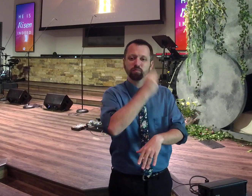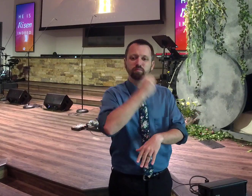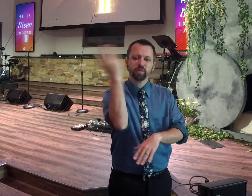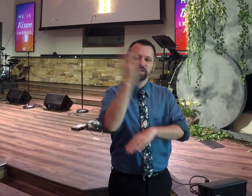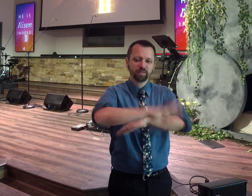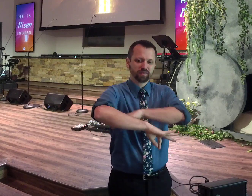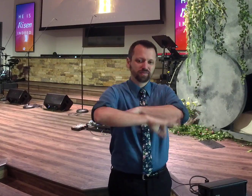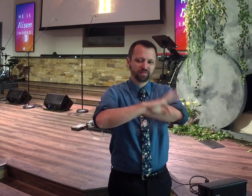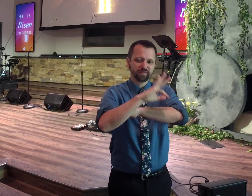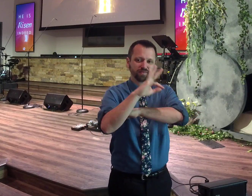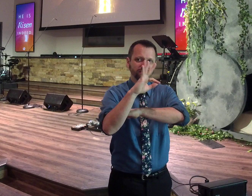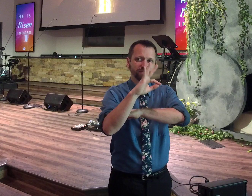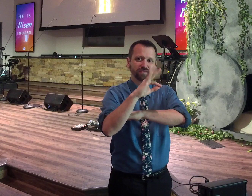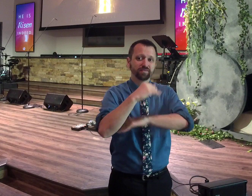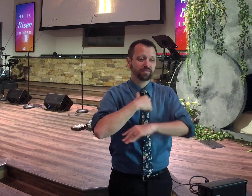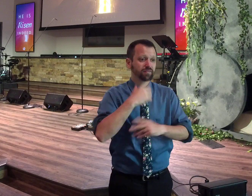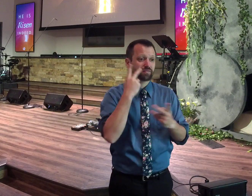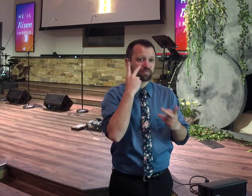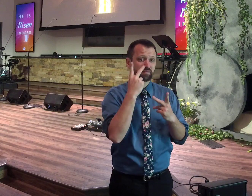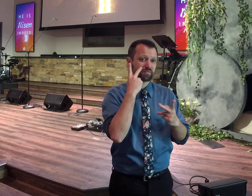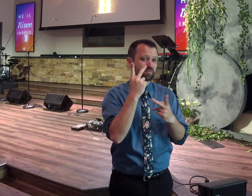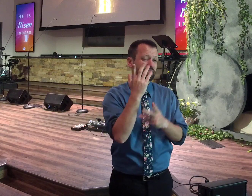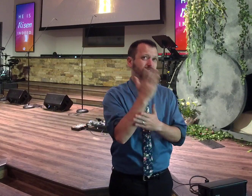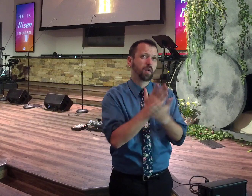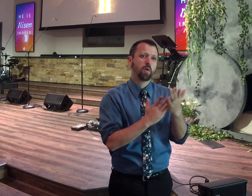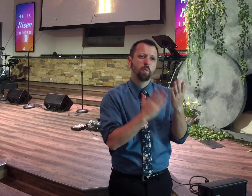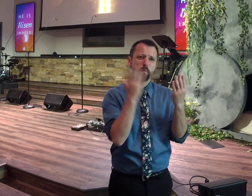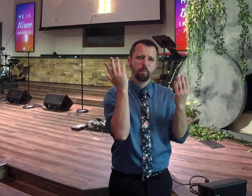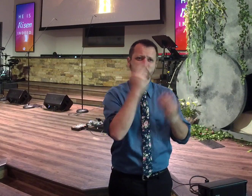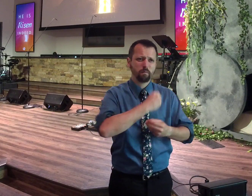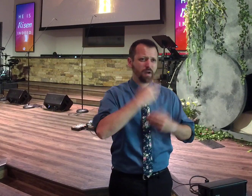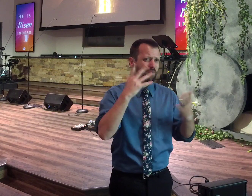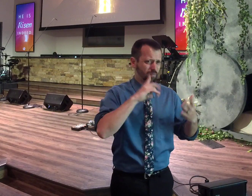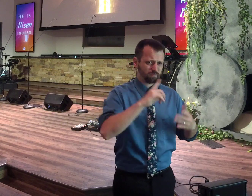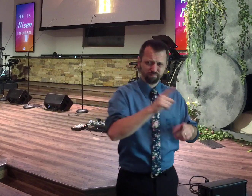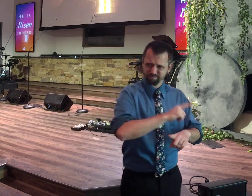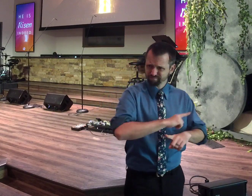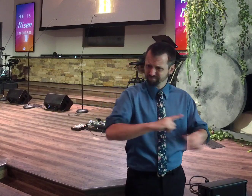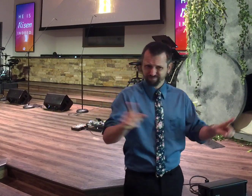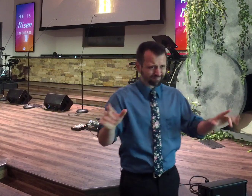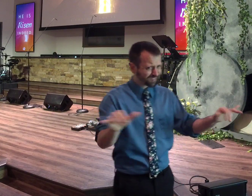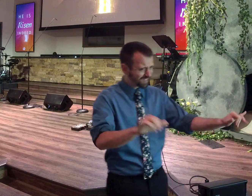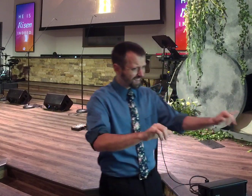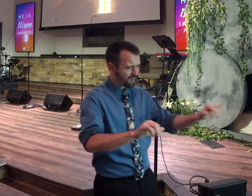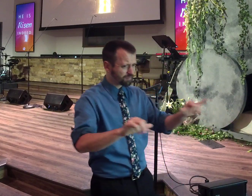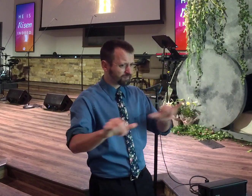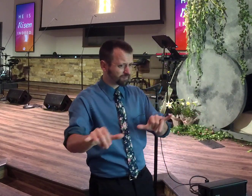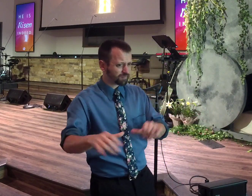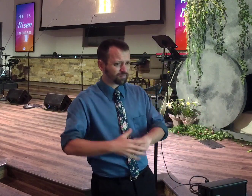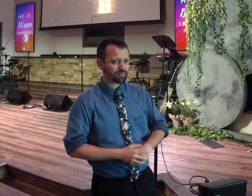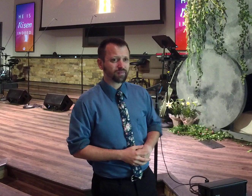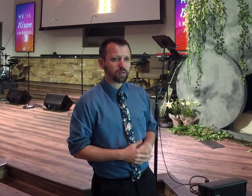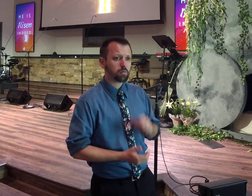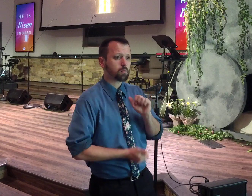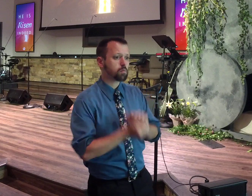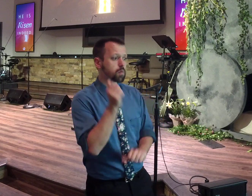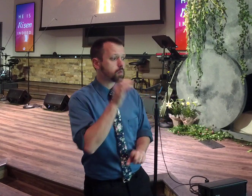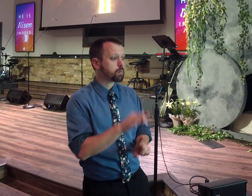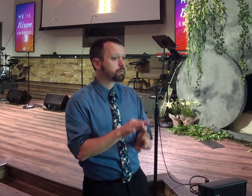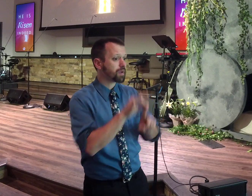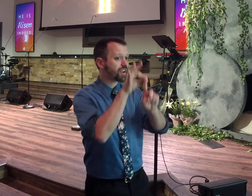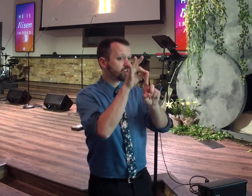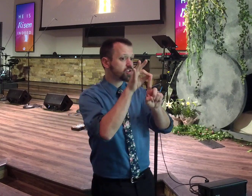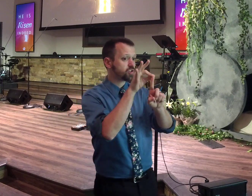sunrise. And I've seen some beautiful sunrises, and I'm sure you have also. But the most special sunrise